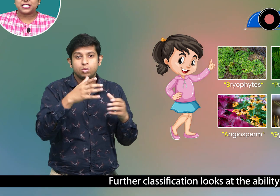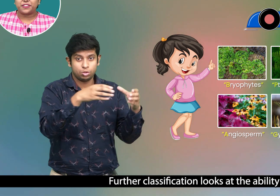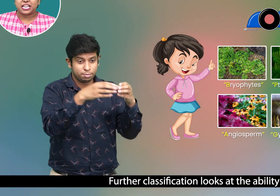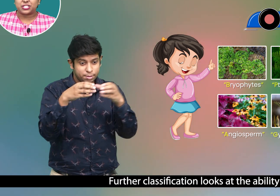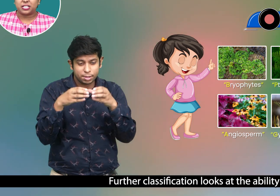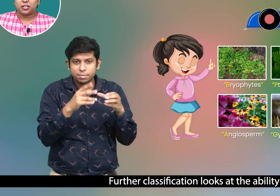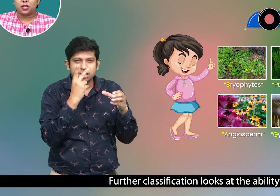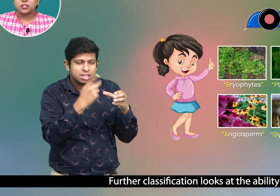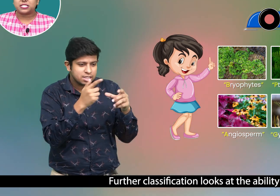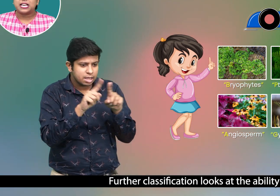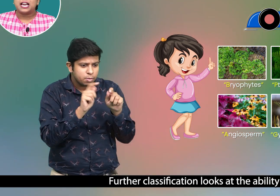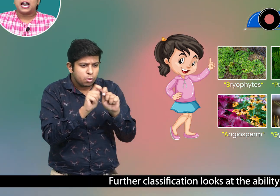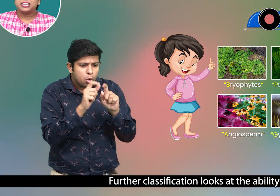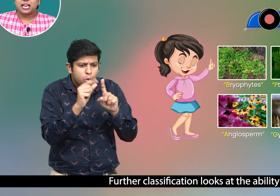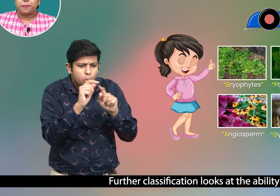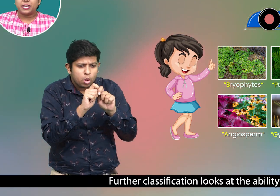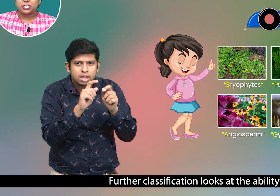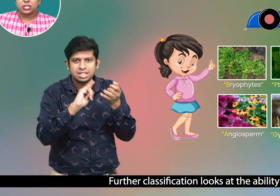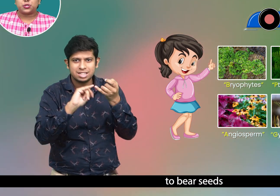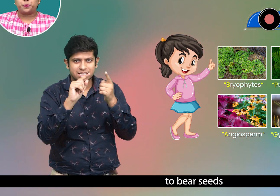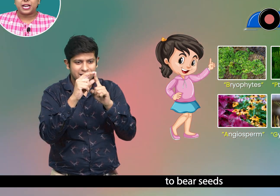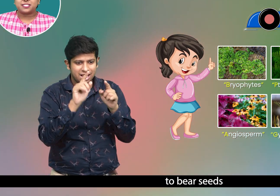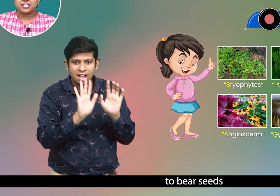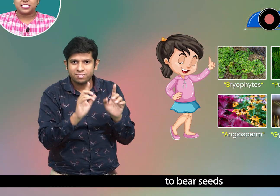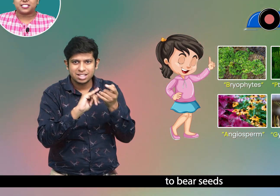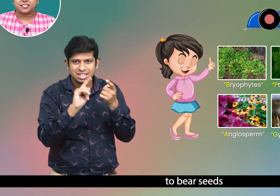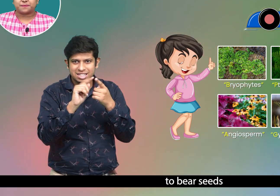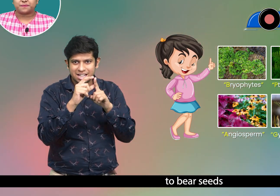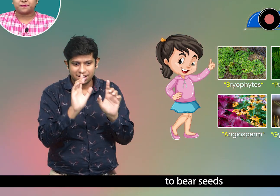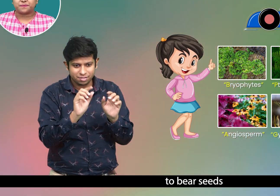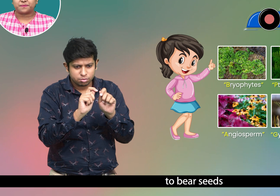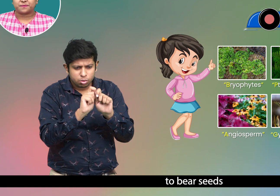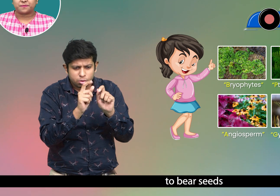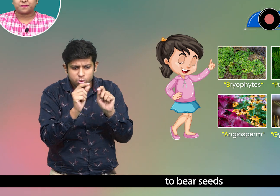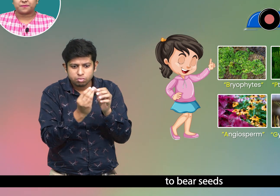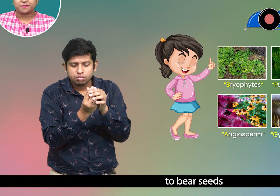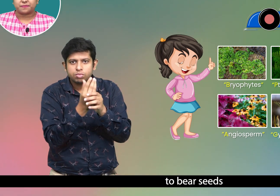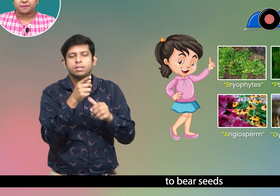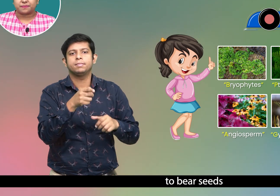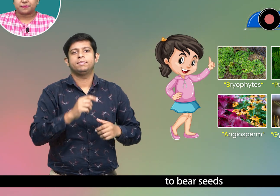Further classification looks at ability to bear seeds.